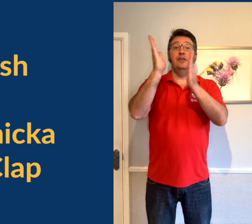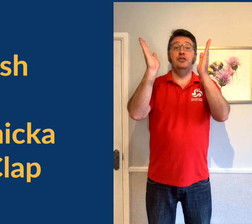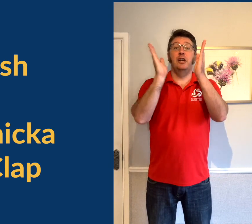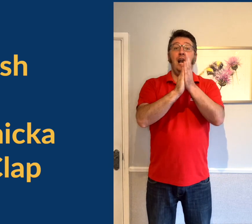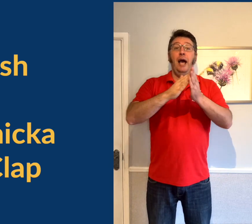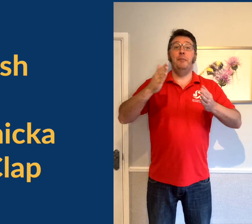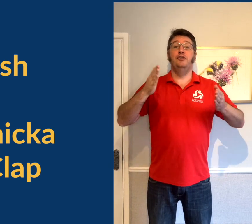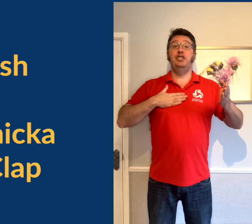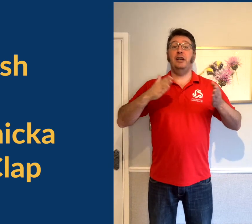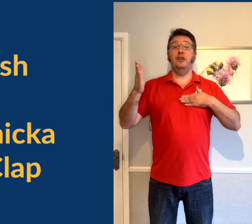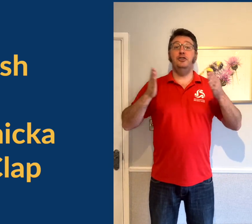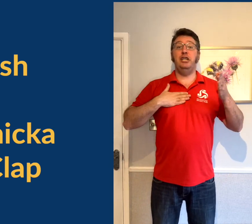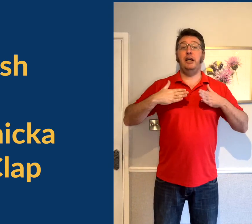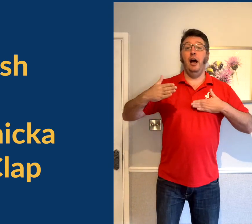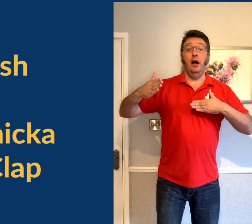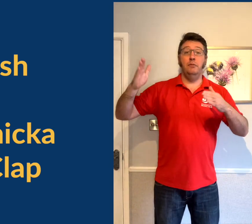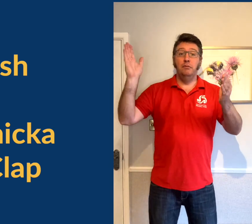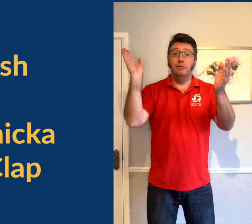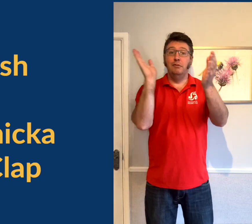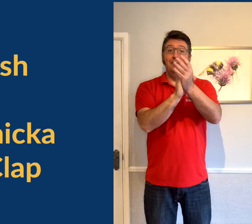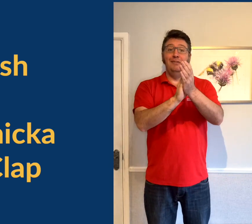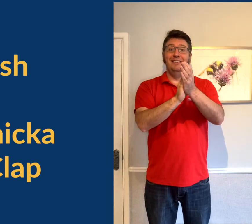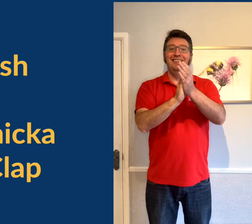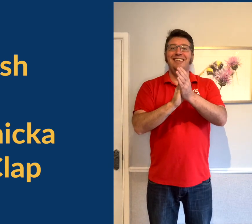Tasty fish, clap, chica chica.